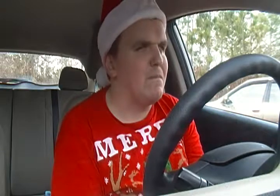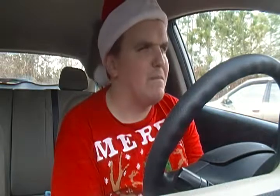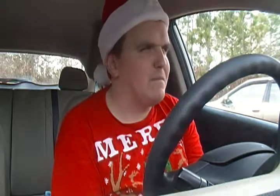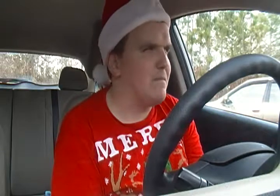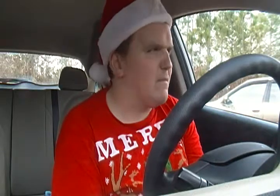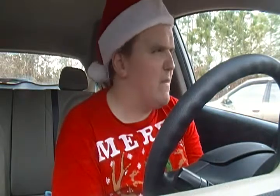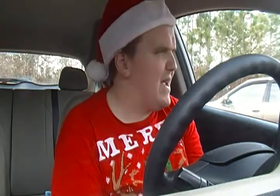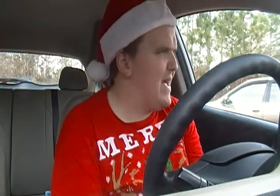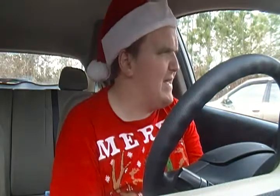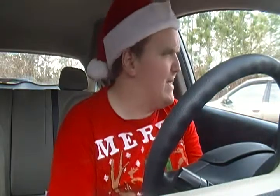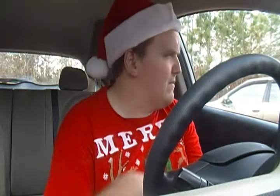he gets